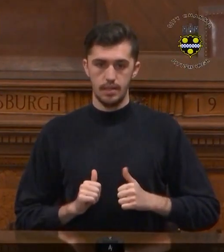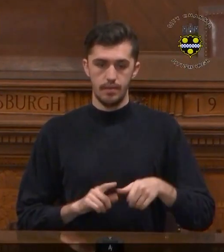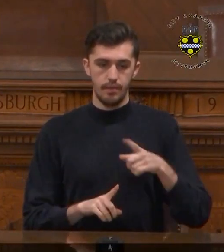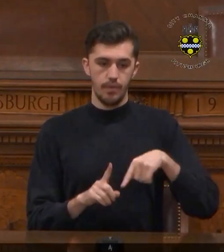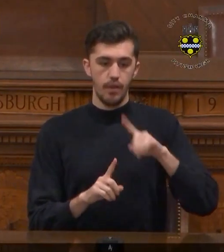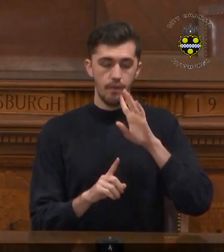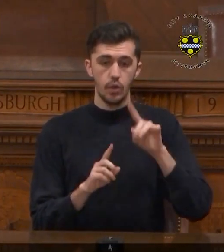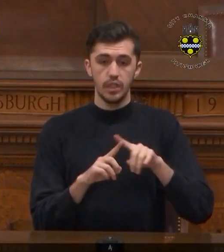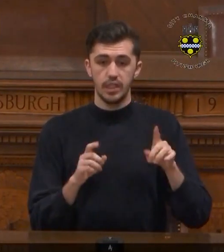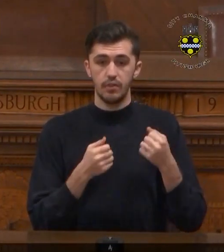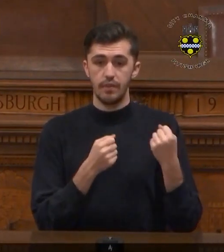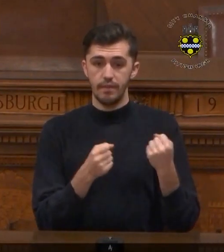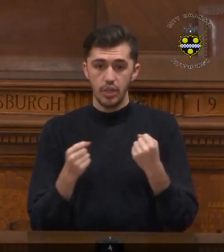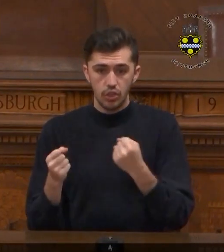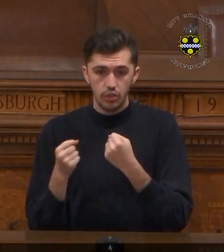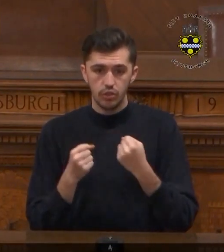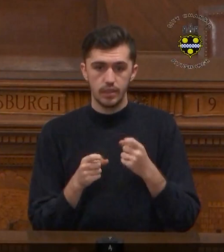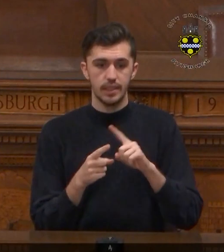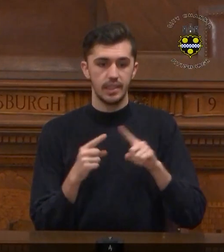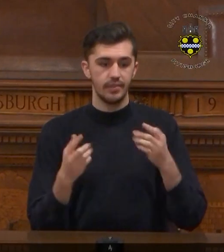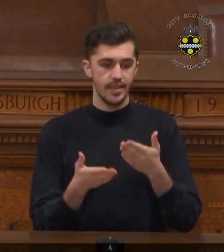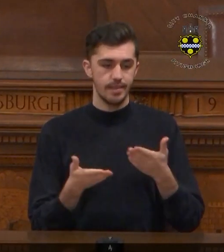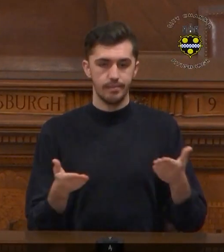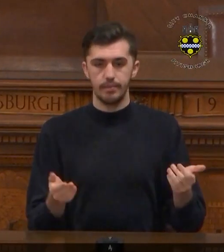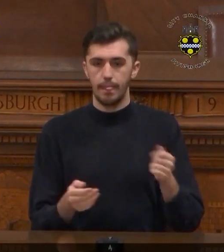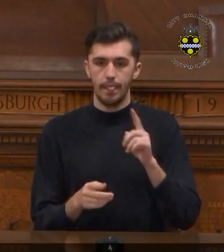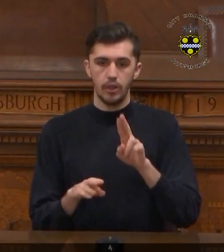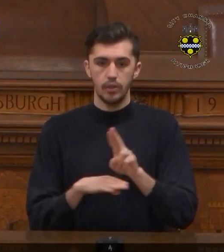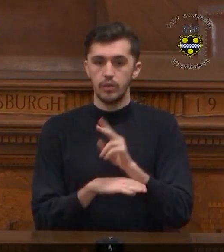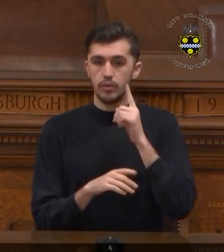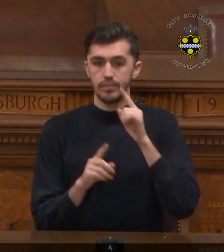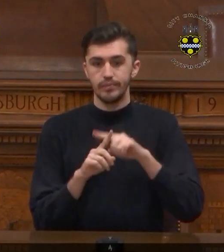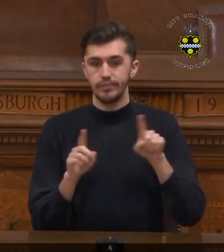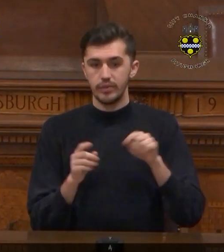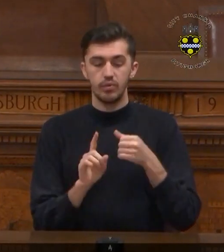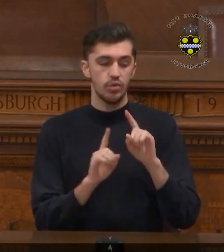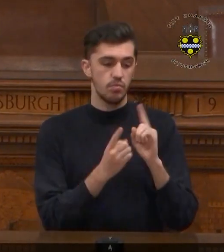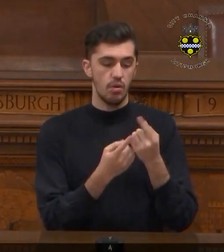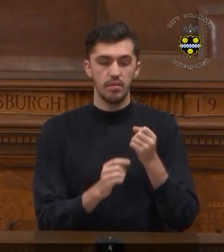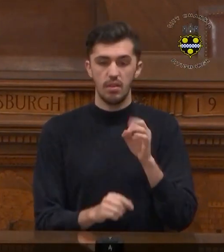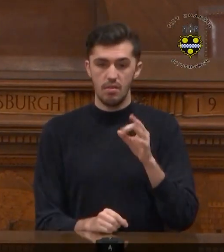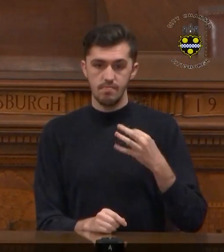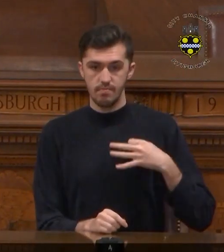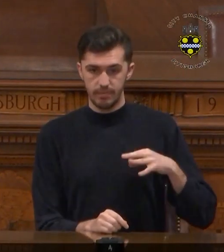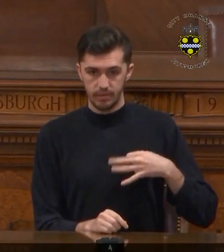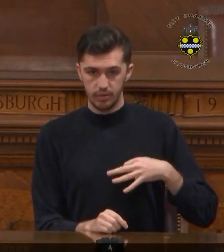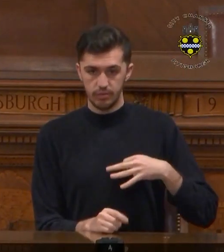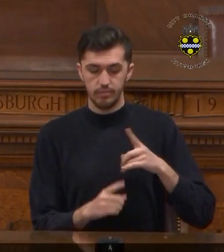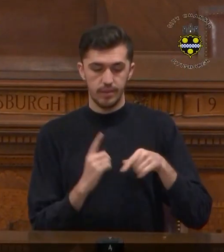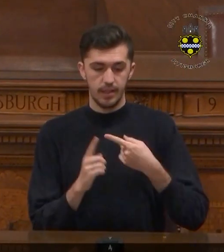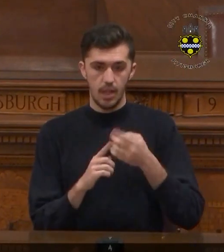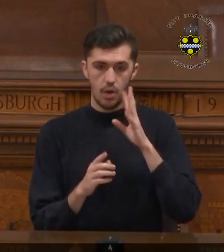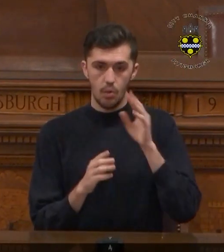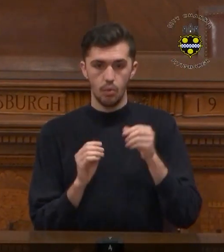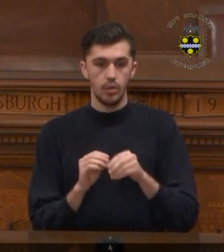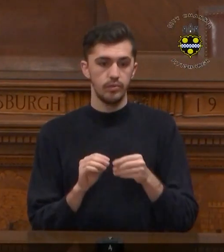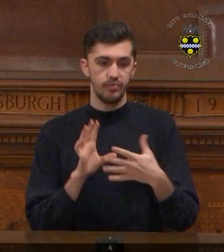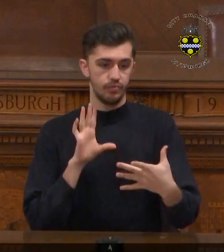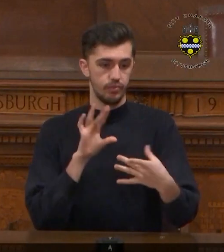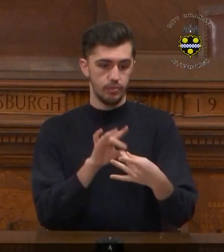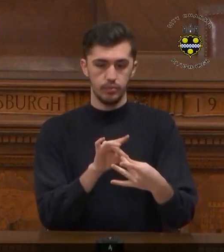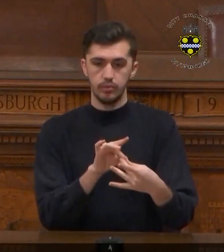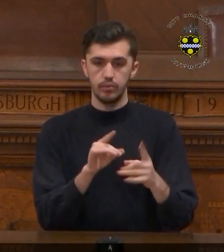and accessories for the use by the City of Pittsburgh departments and authorities, and to extend the cooperation